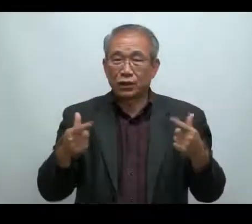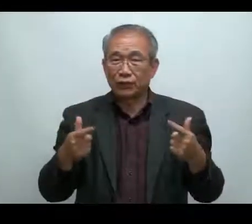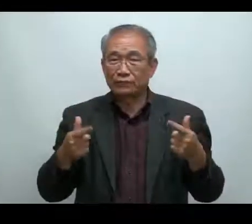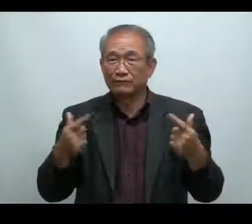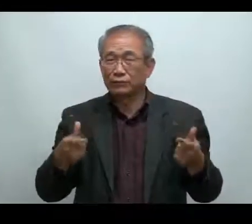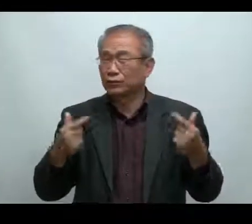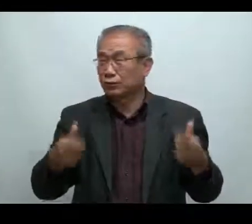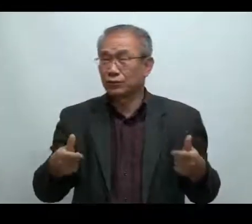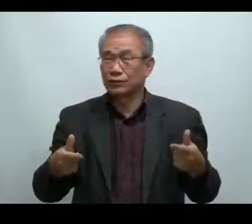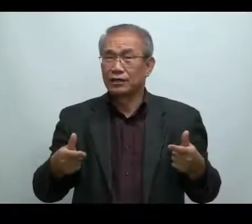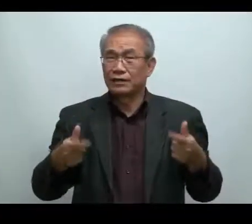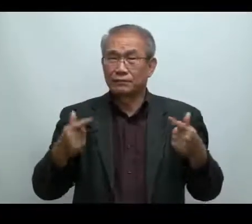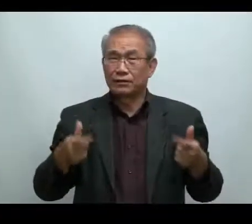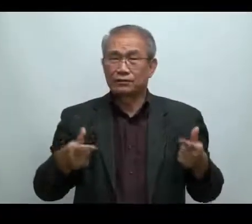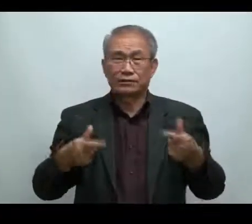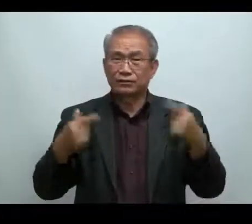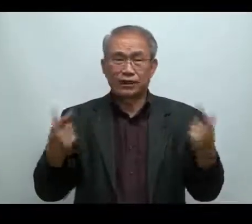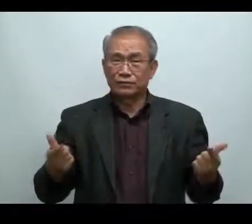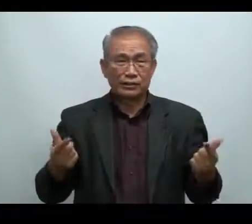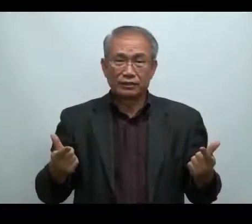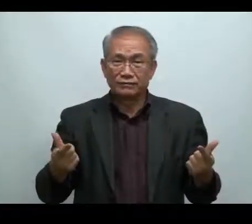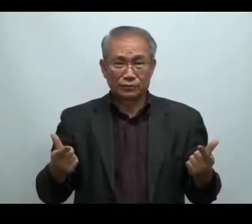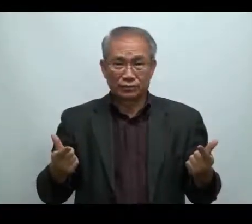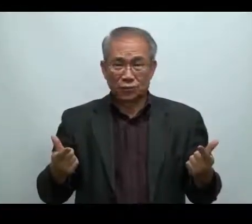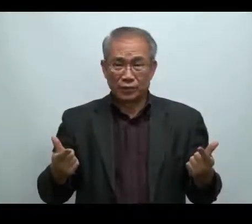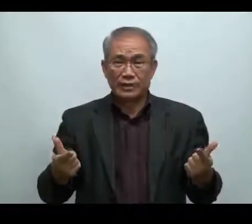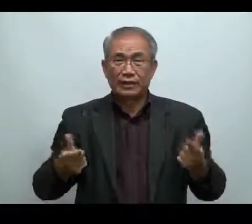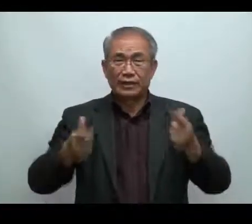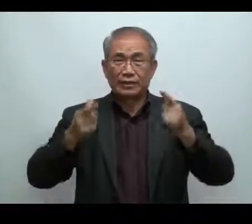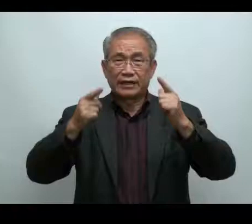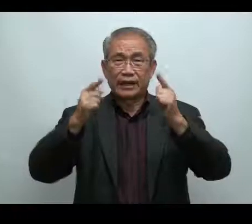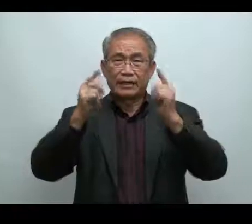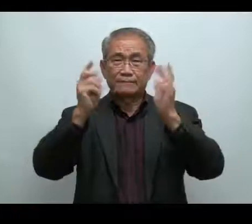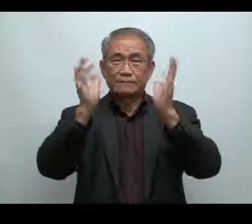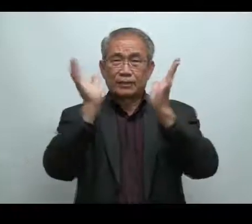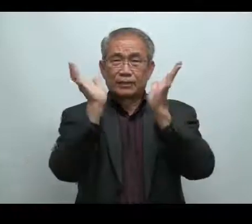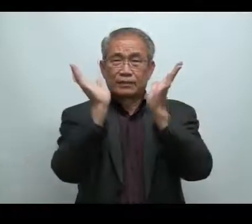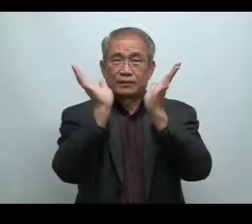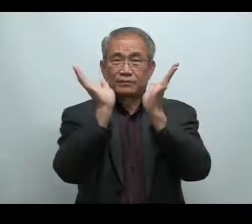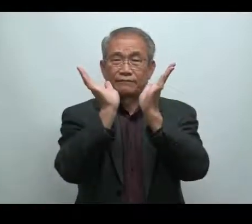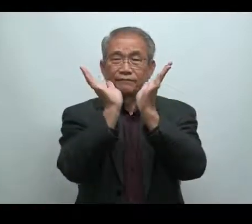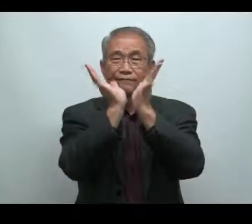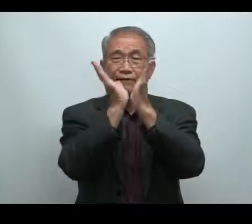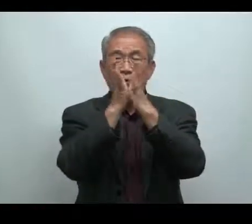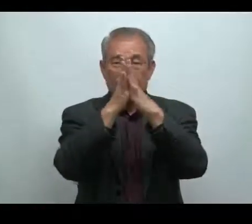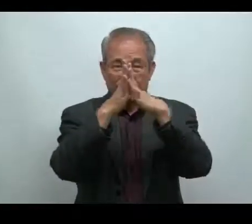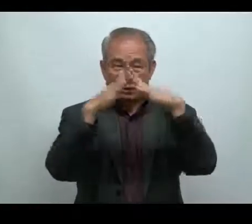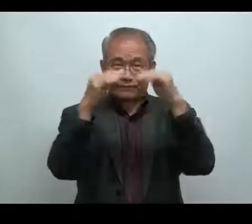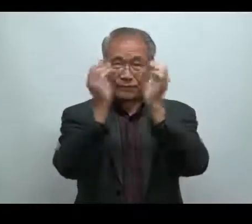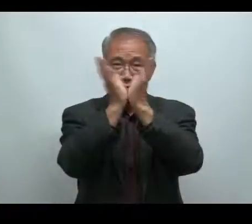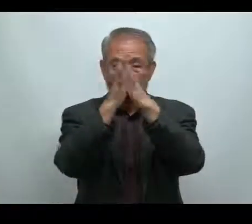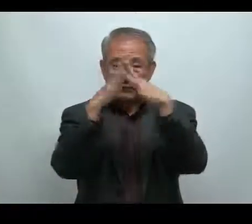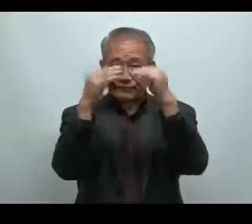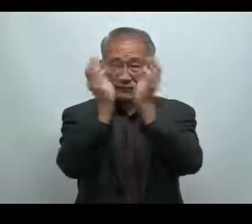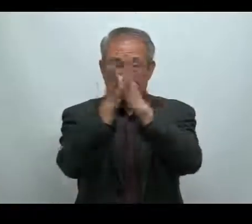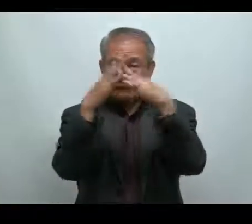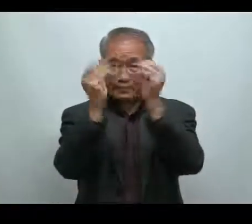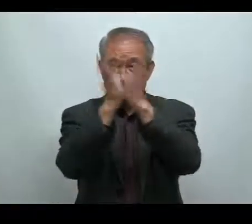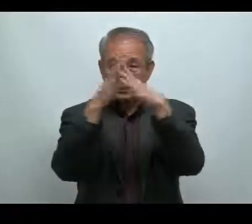it a vocal cord, because this is not really a vocal cord. It is a fold that flip